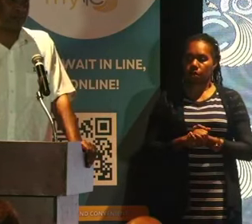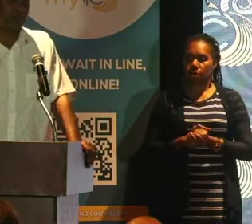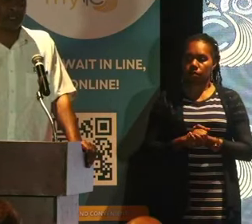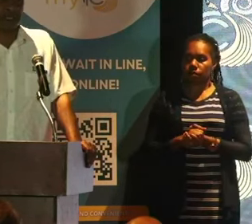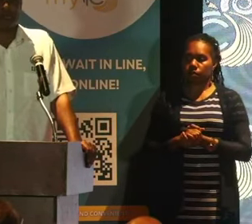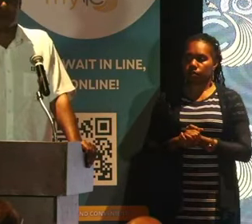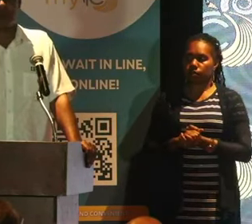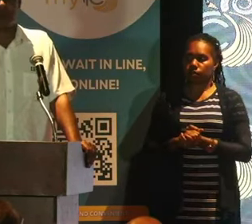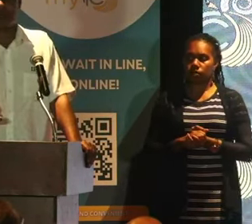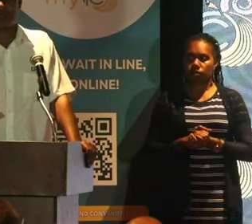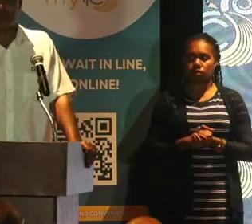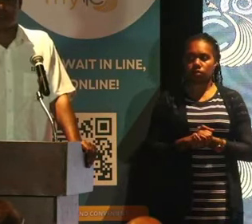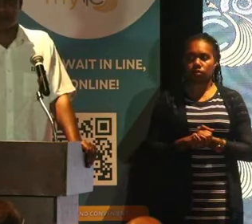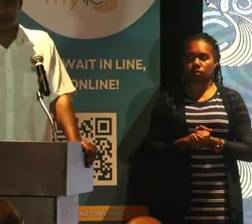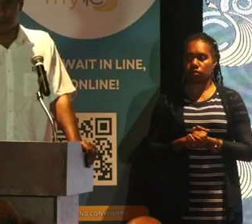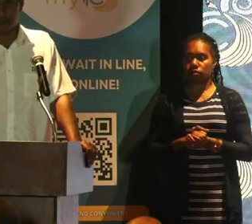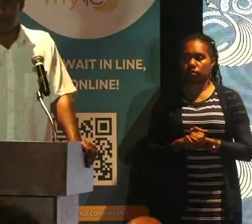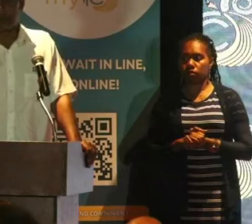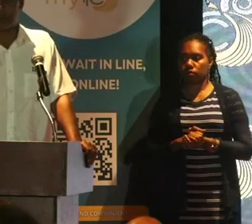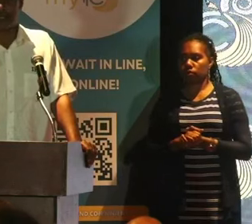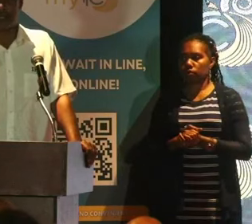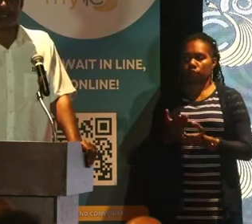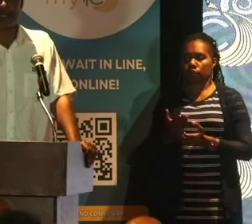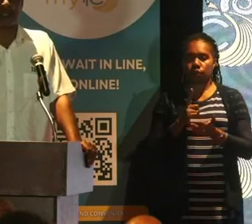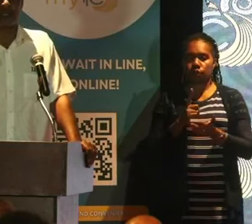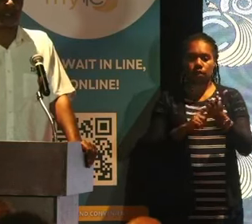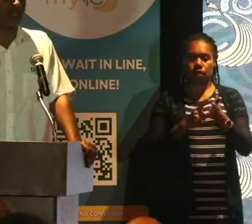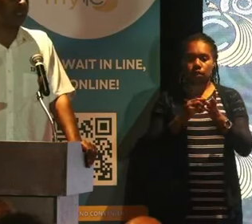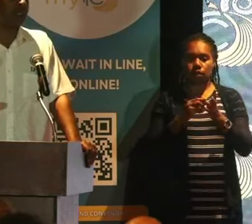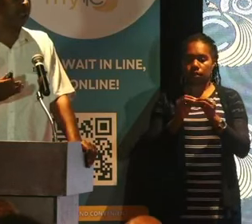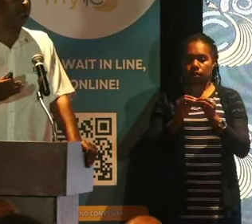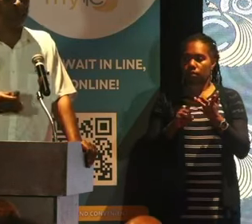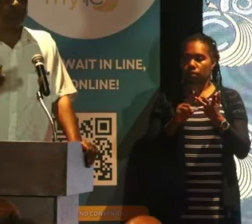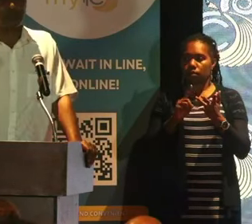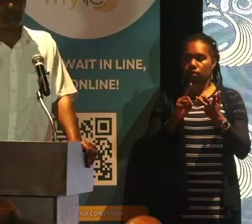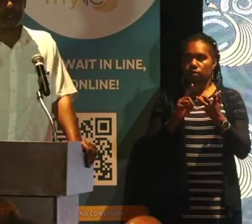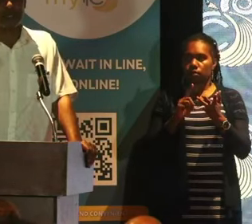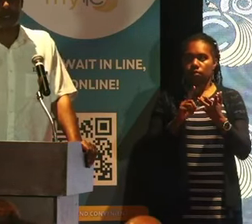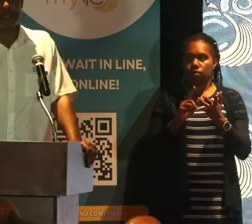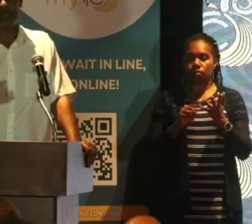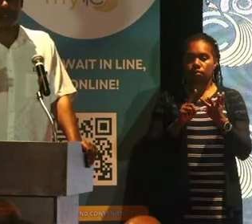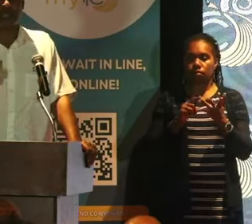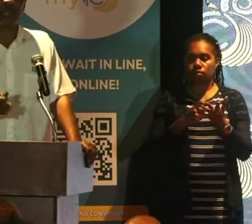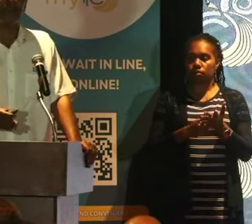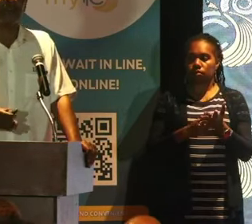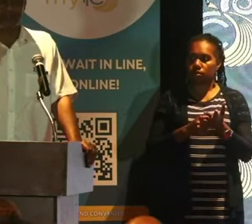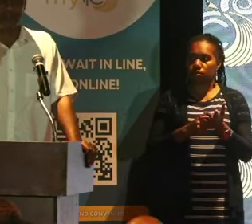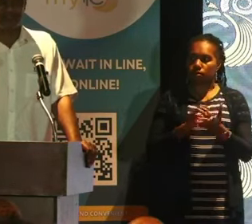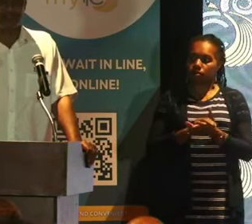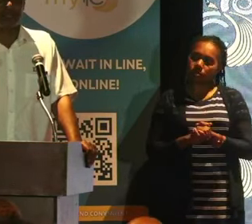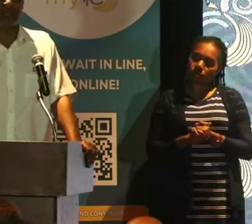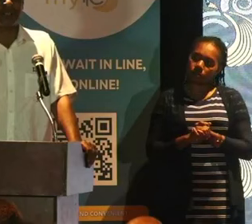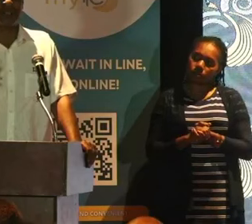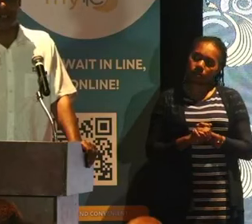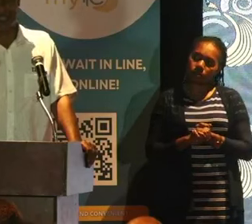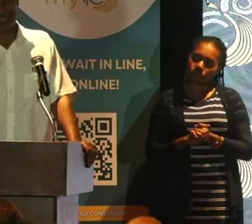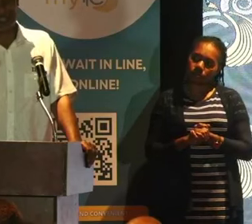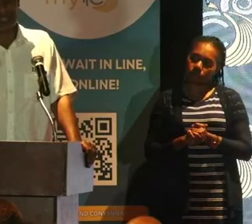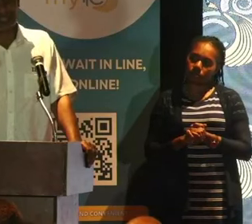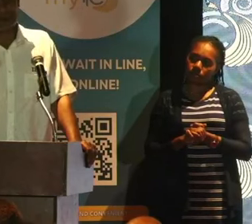or work permits or the appropriate agency that should go in and deal, because they are now bordering